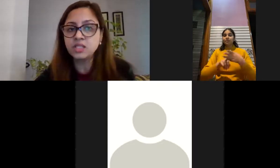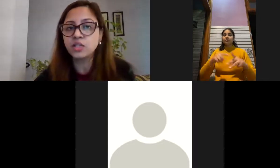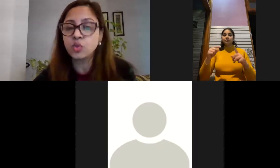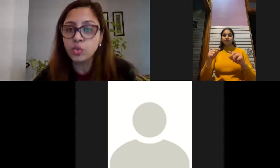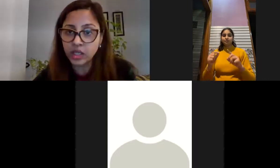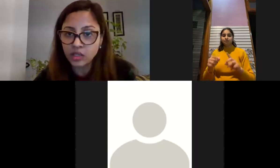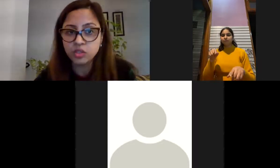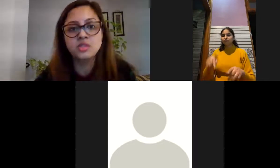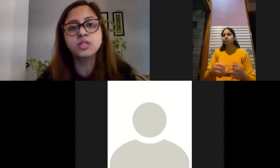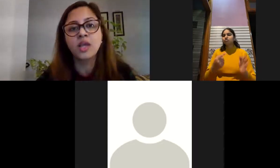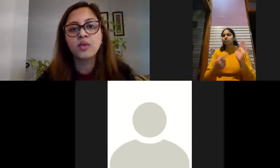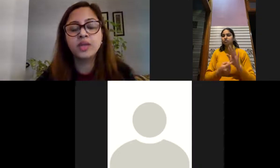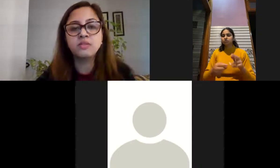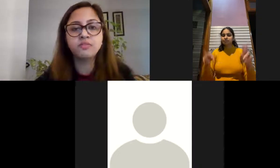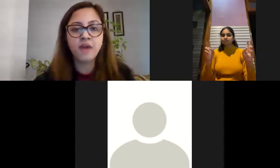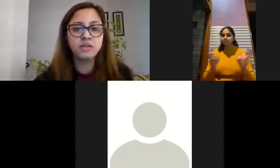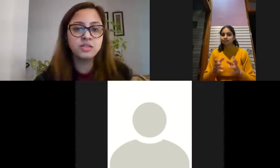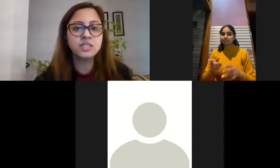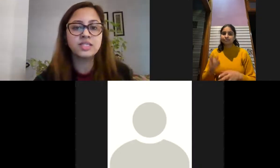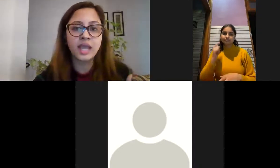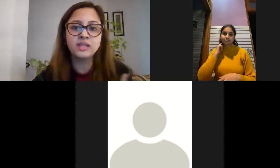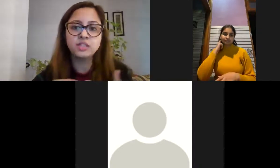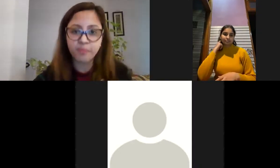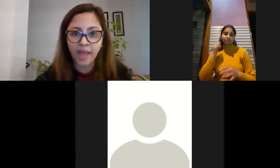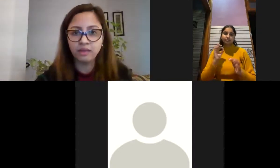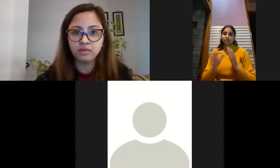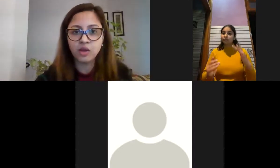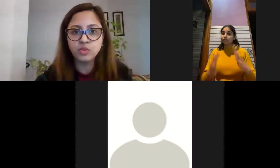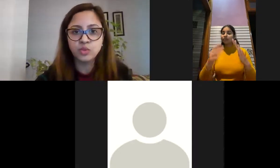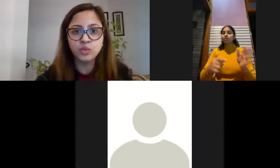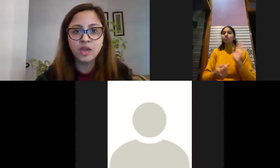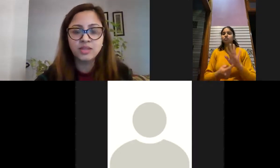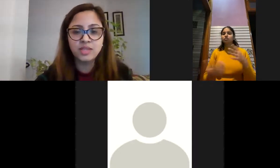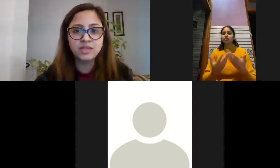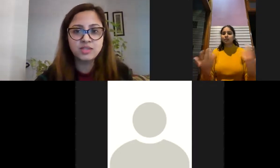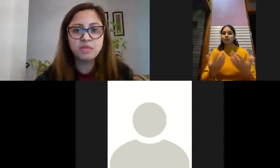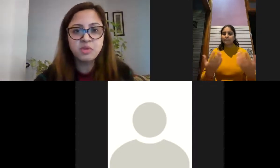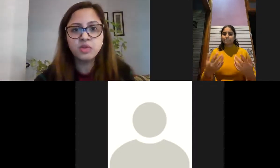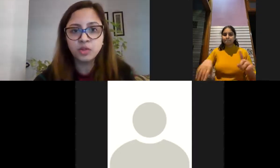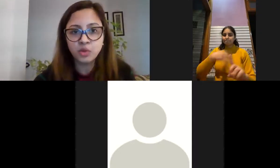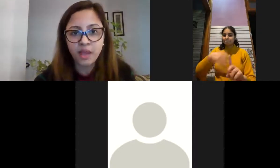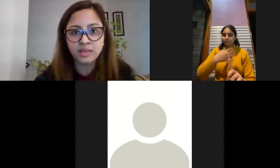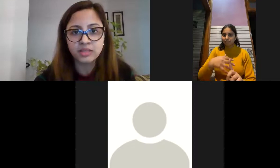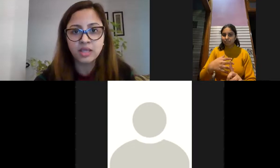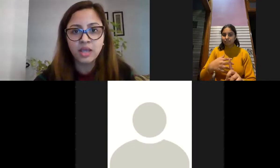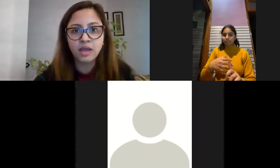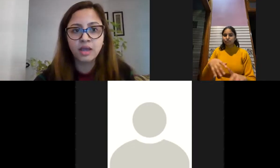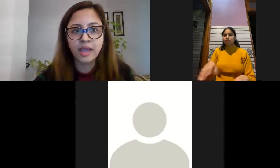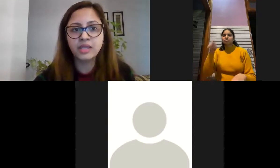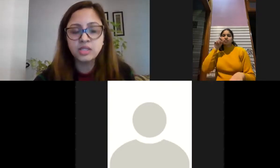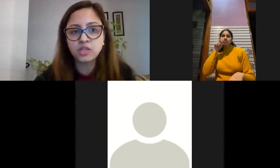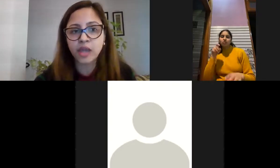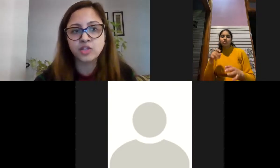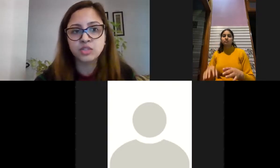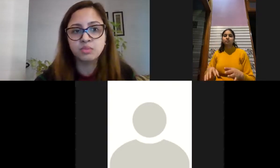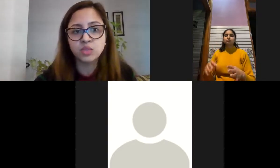many such occasions wherein fire is the silent background to the simmering romance